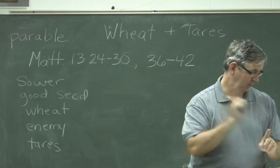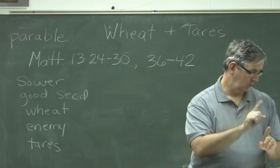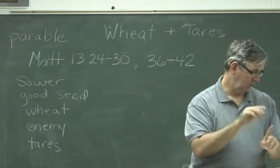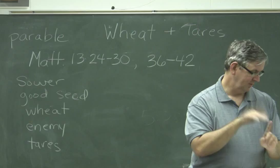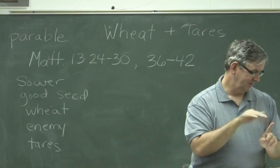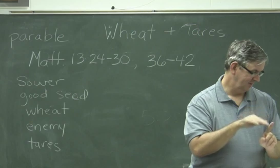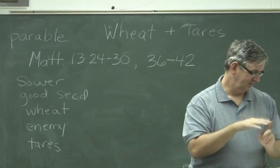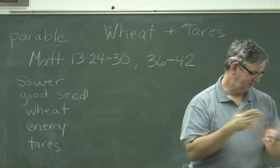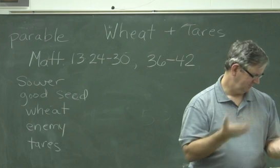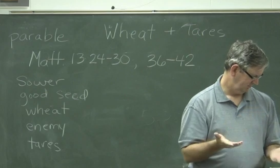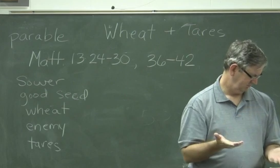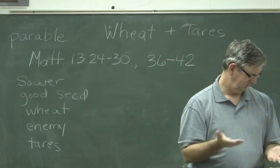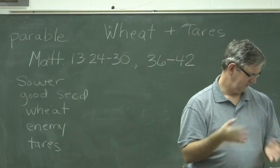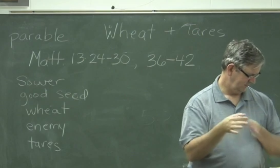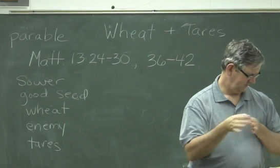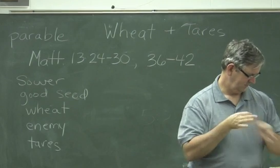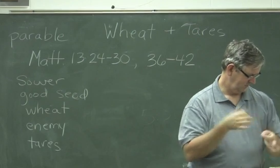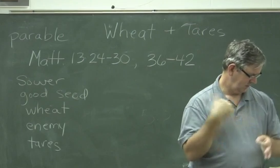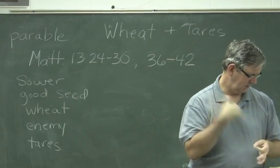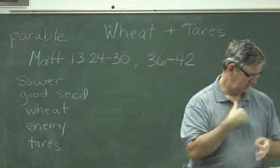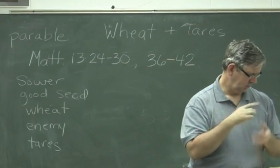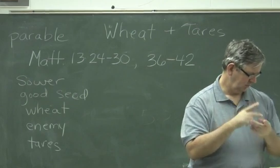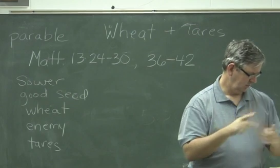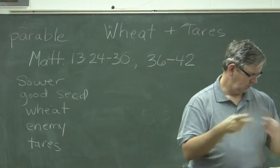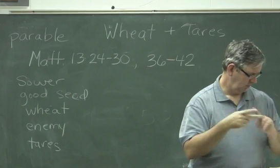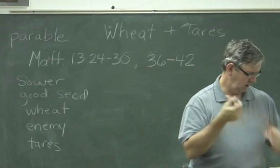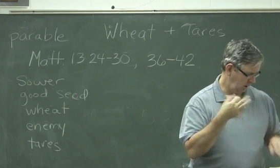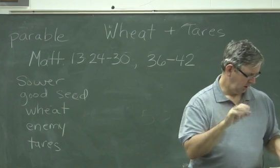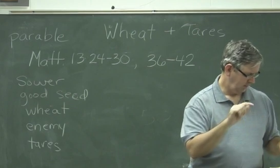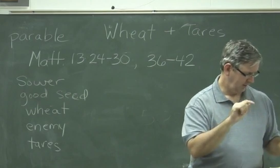saying, Declare unto us a parable of tares in the field.